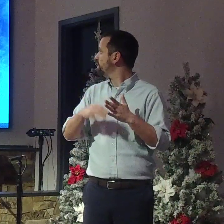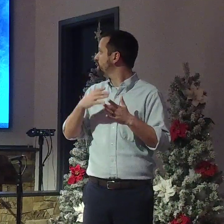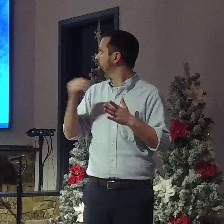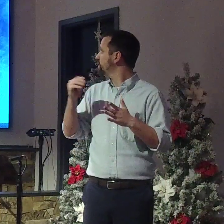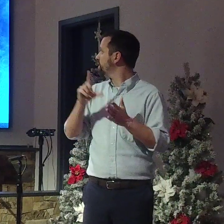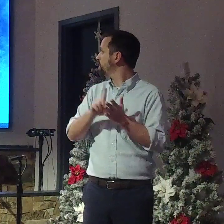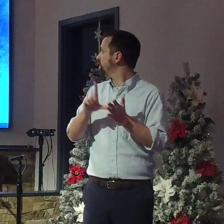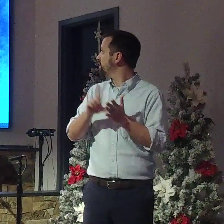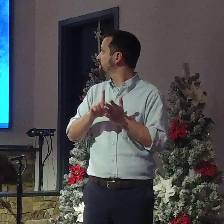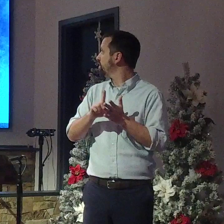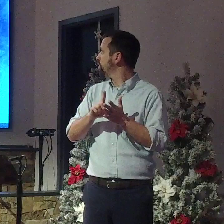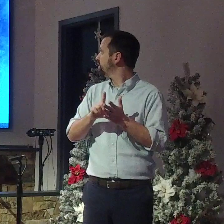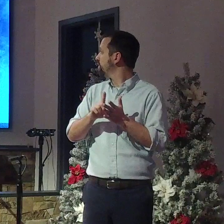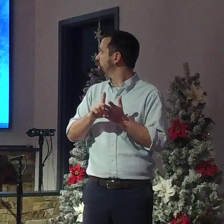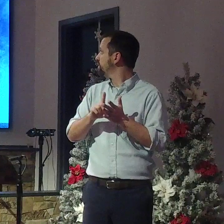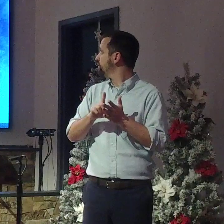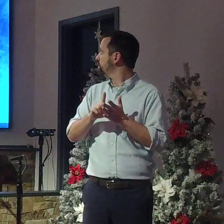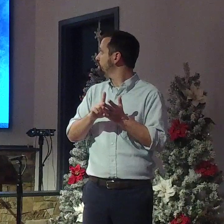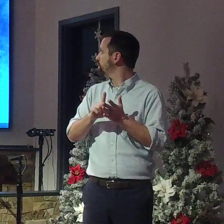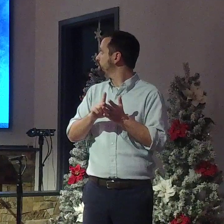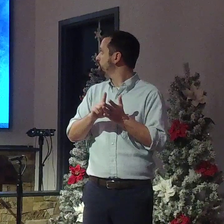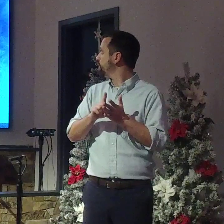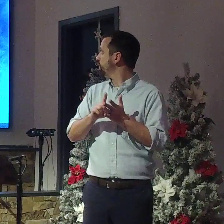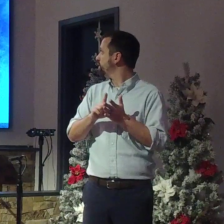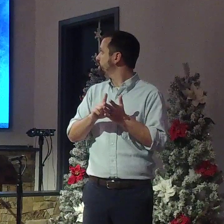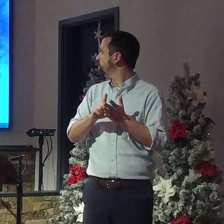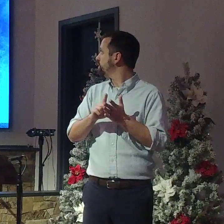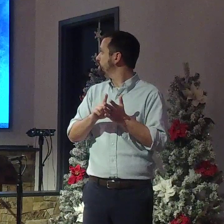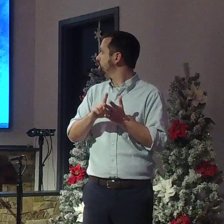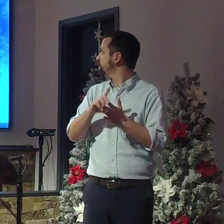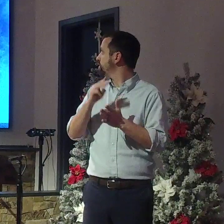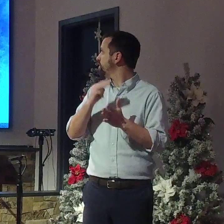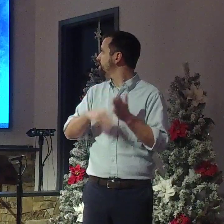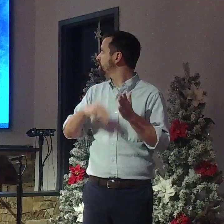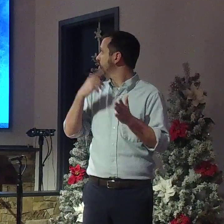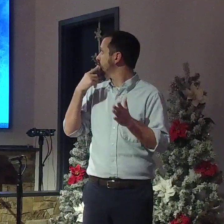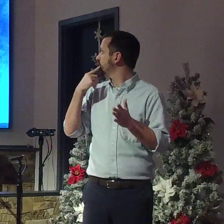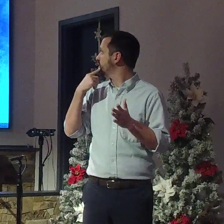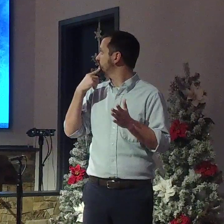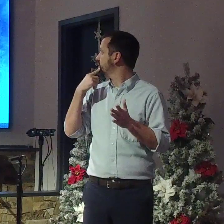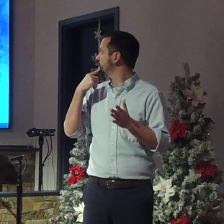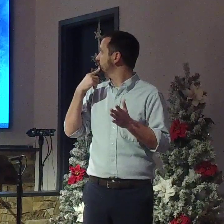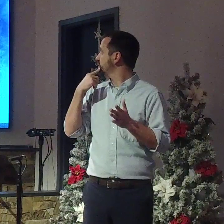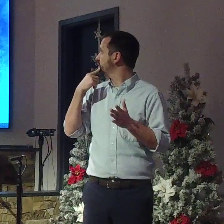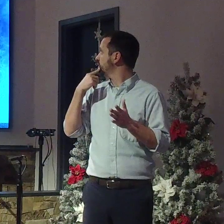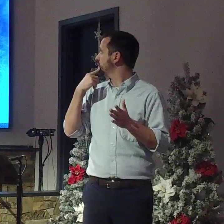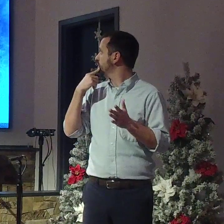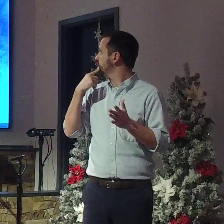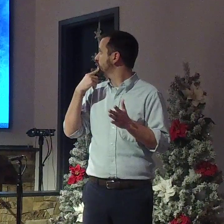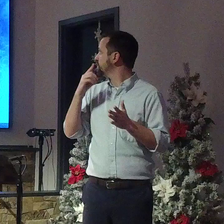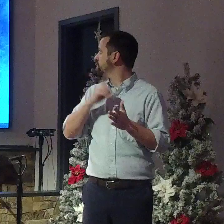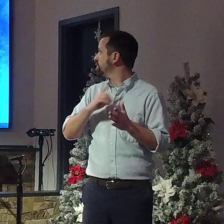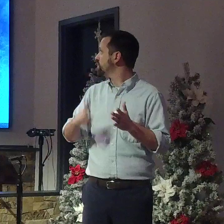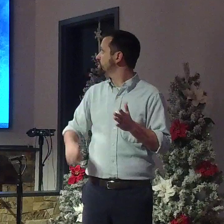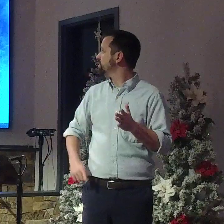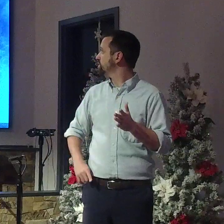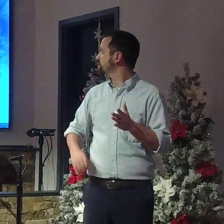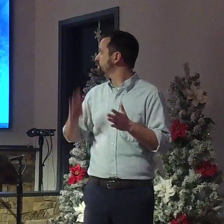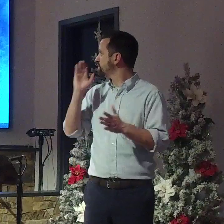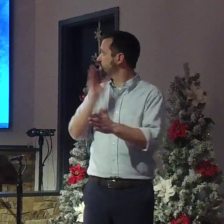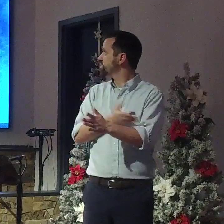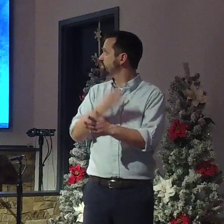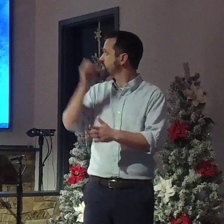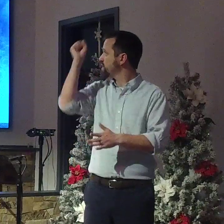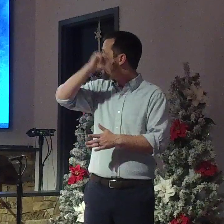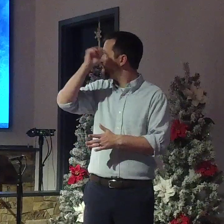was a descendant of David's. He was from what we would call the Davidic line. He was from David's genealogy. Now,